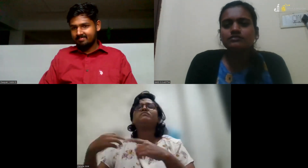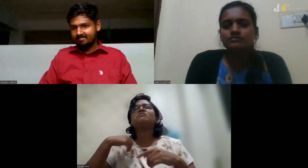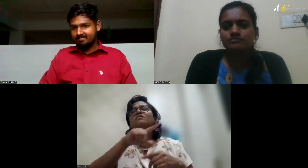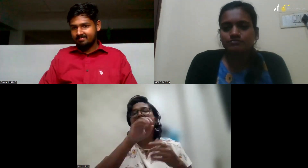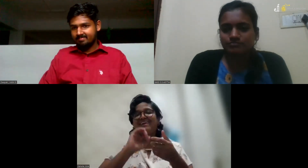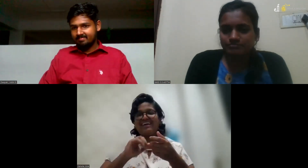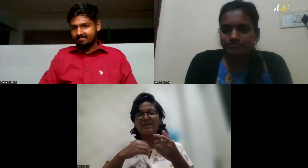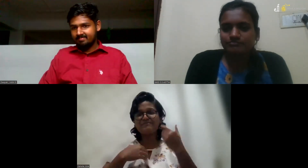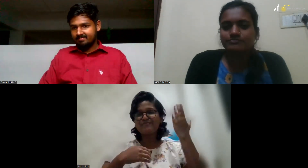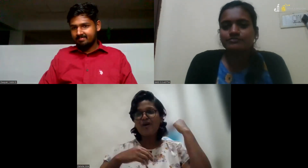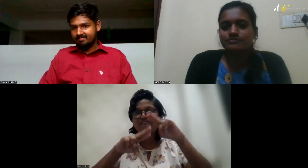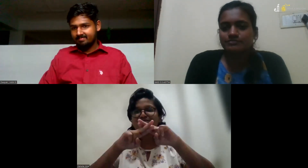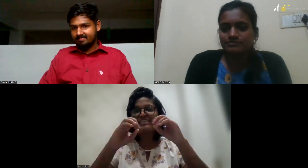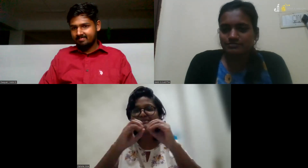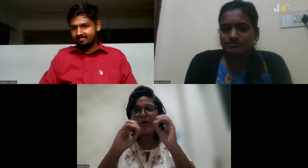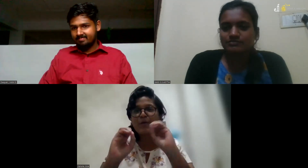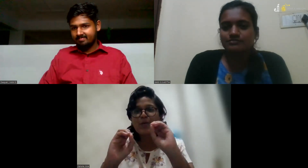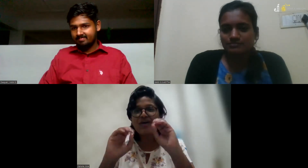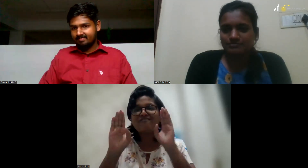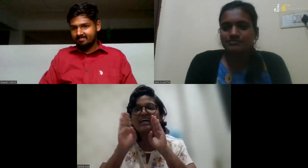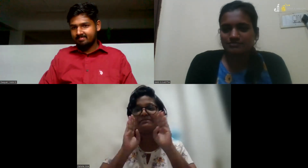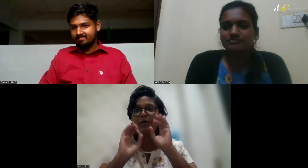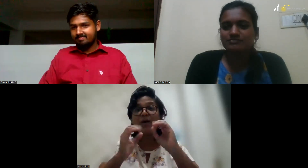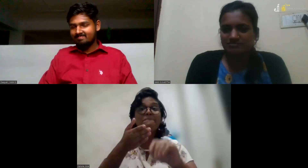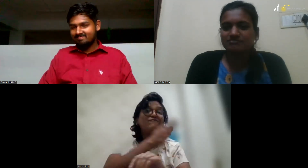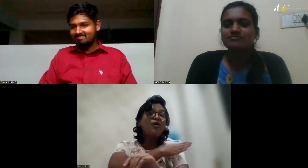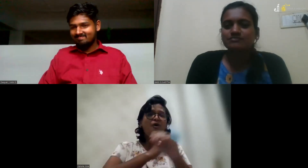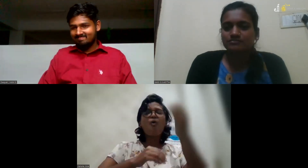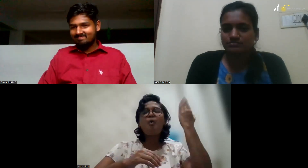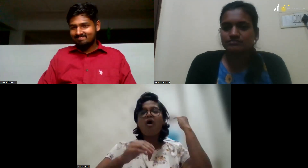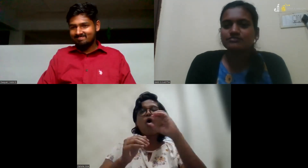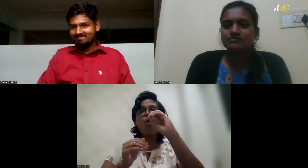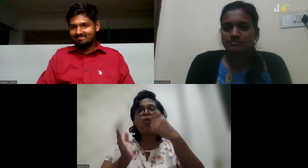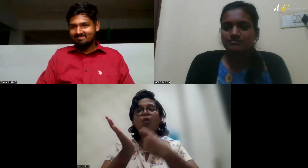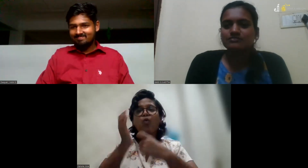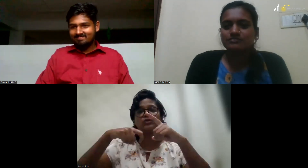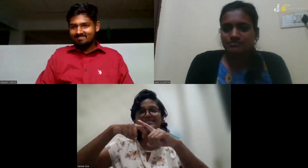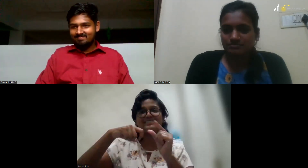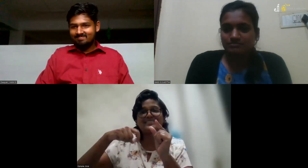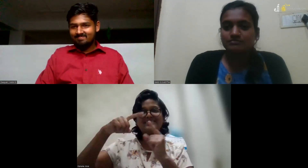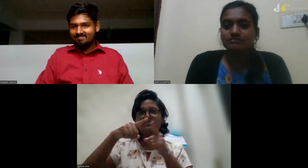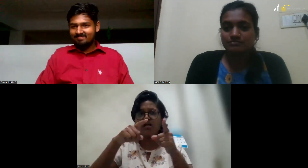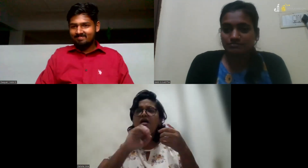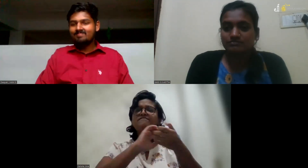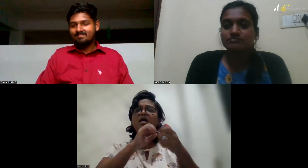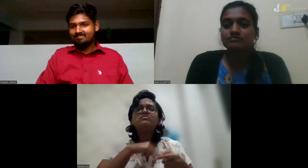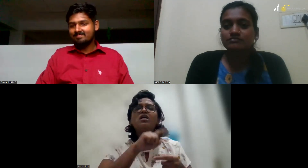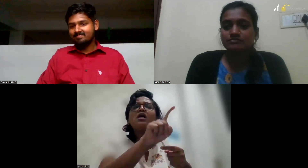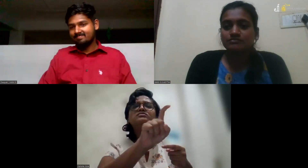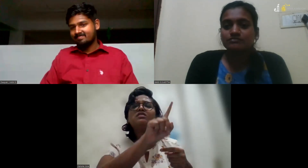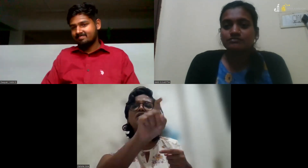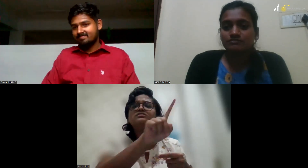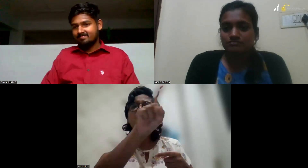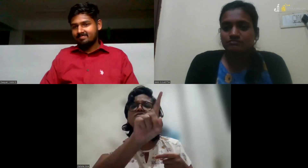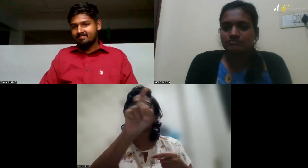and I saw that. Also, earlier we don't have the Facebook as well, and we have Orkut at that